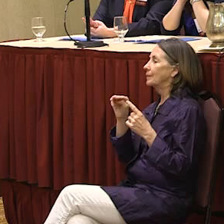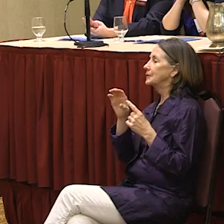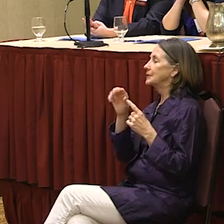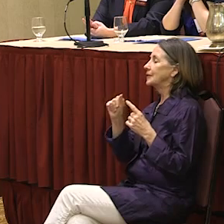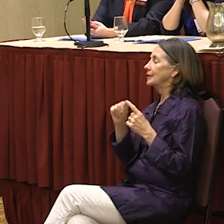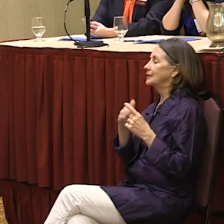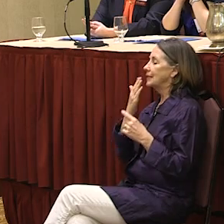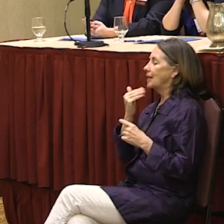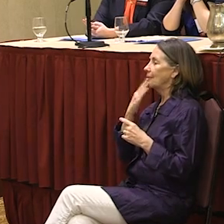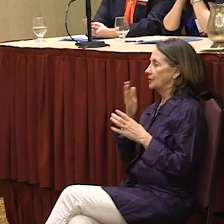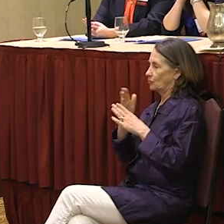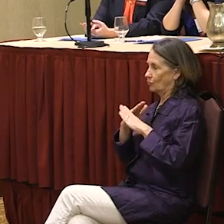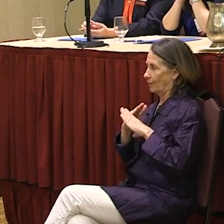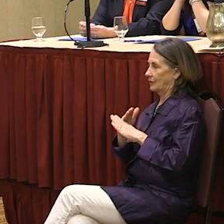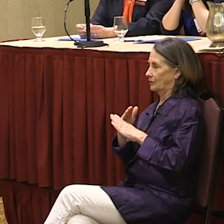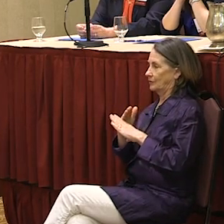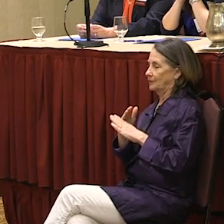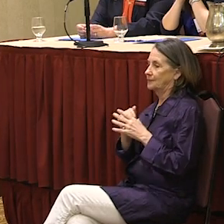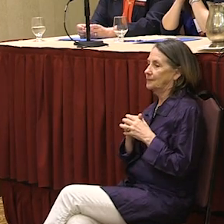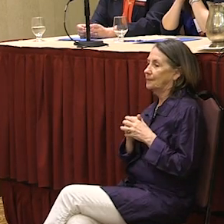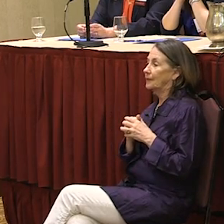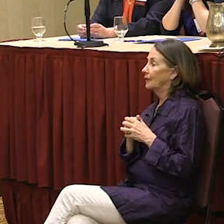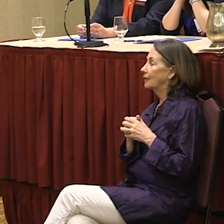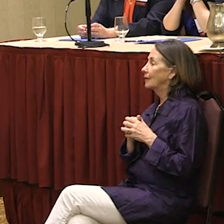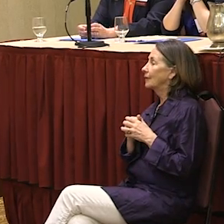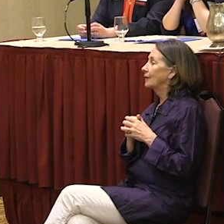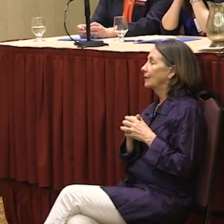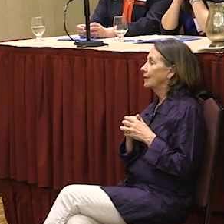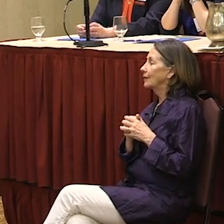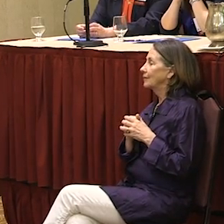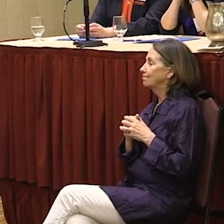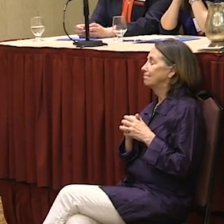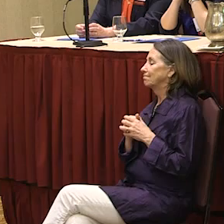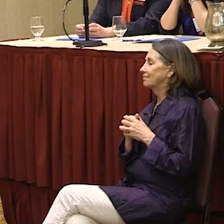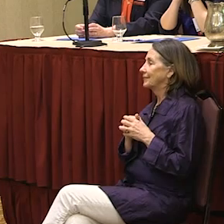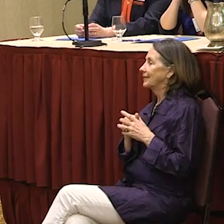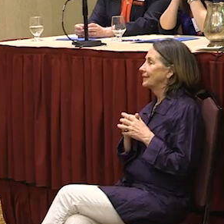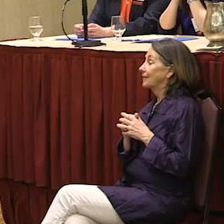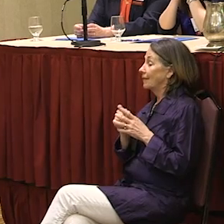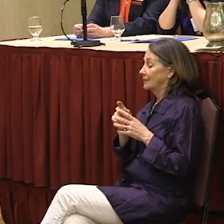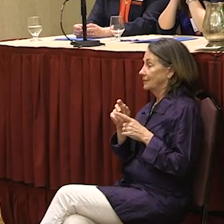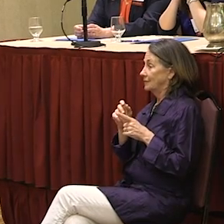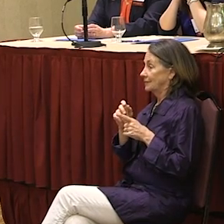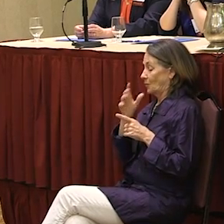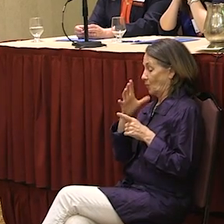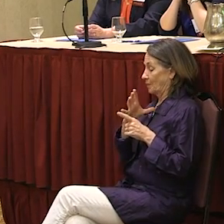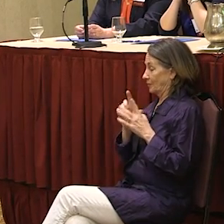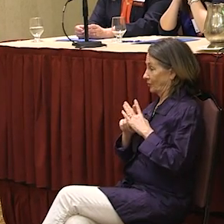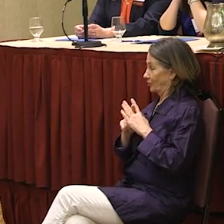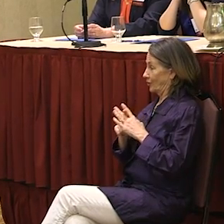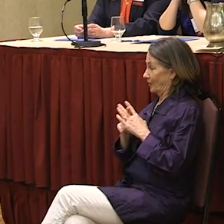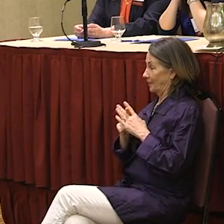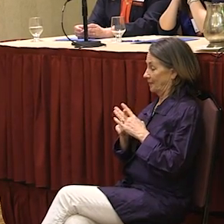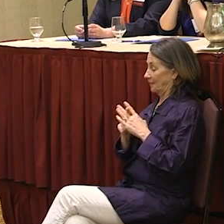It's the Diabetes Prevention Program. And patient A started in November of this past year, and she started at one